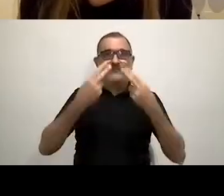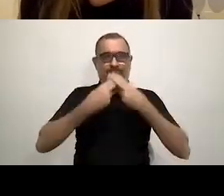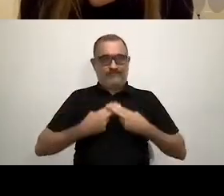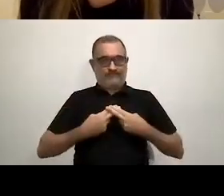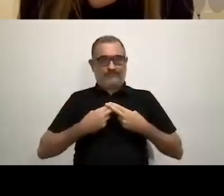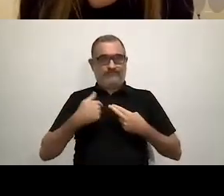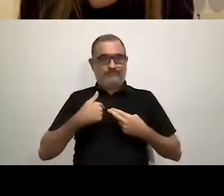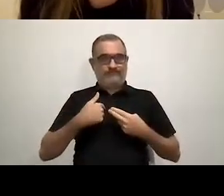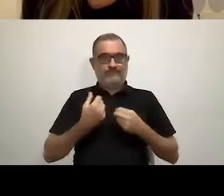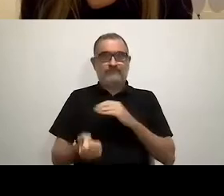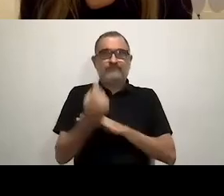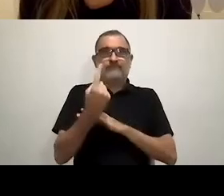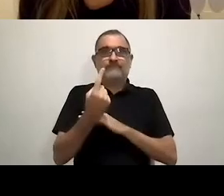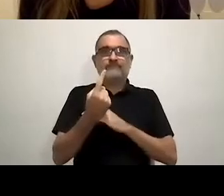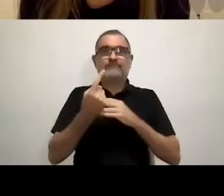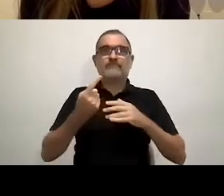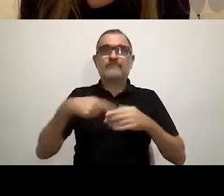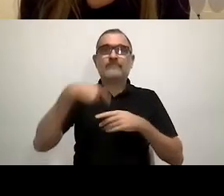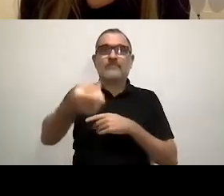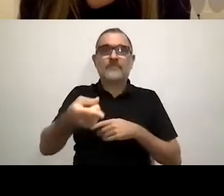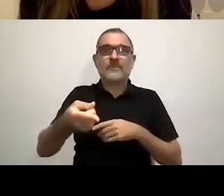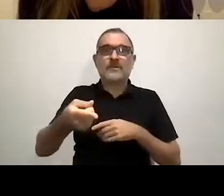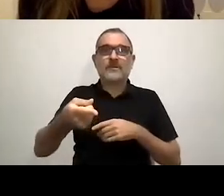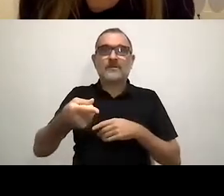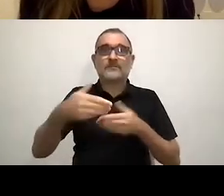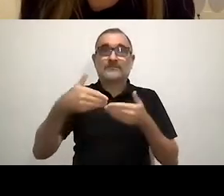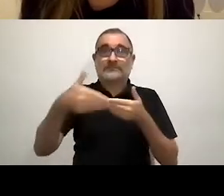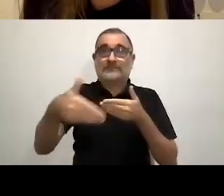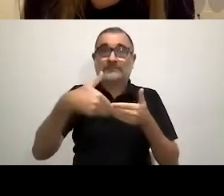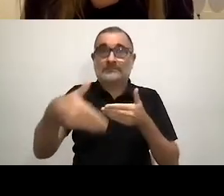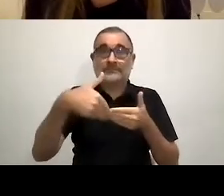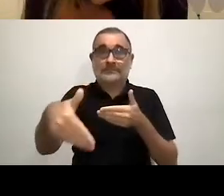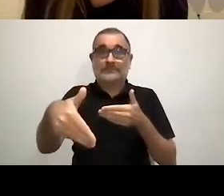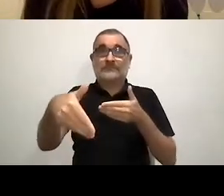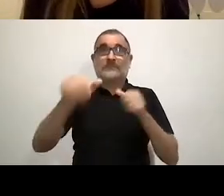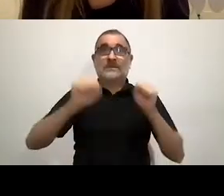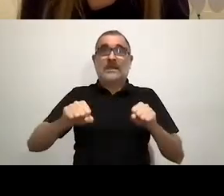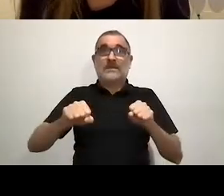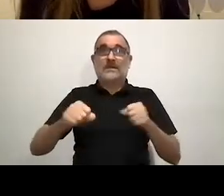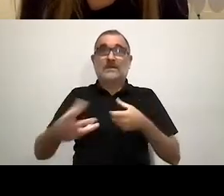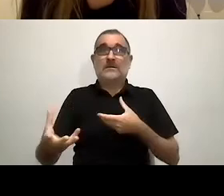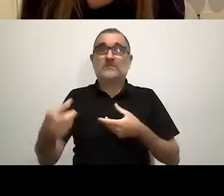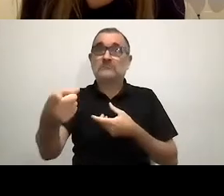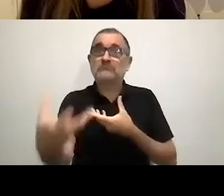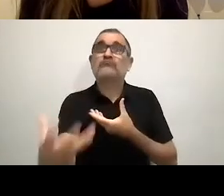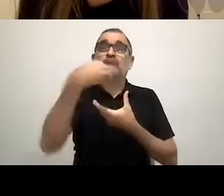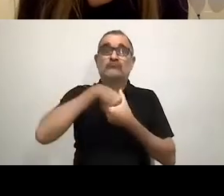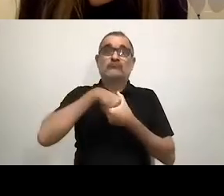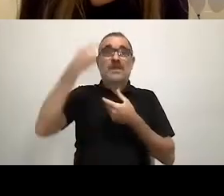you can just keep in mind that you will have to submit a portfolio. The assessments will probably also